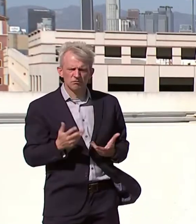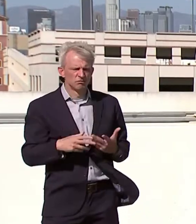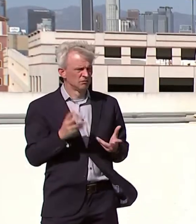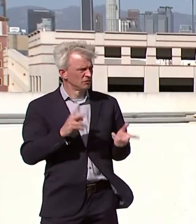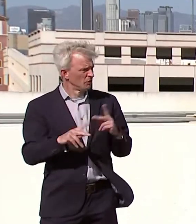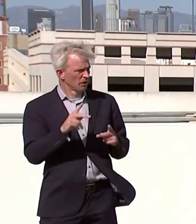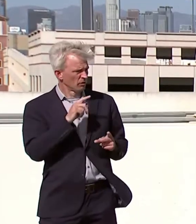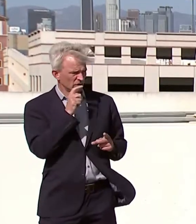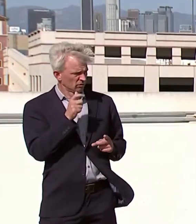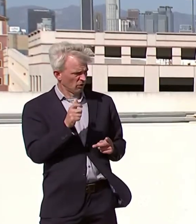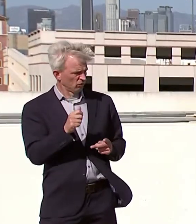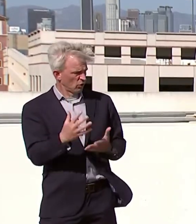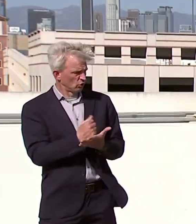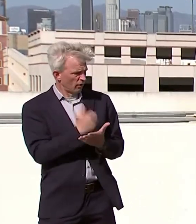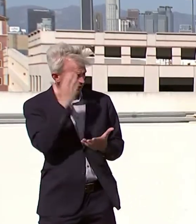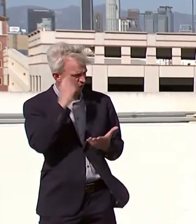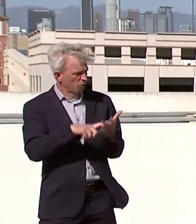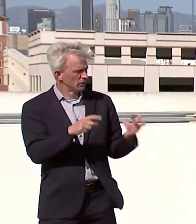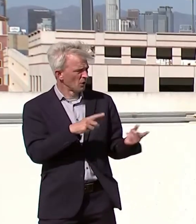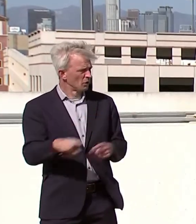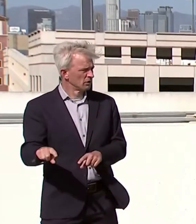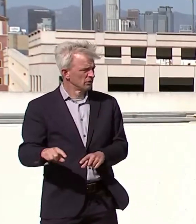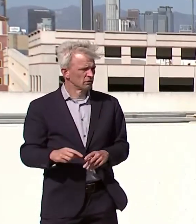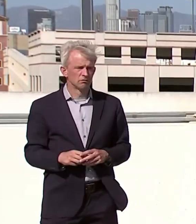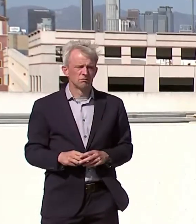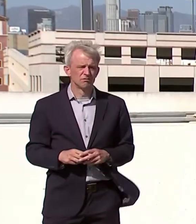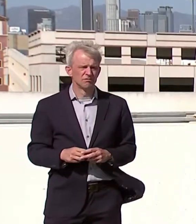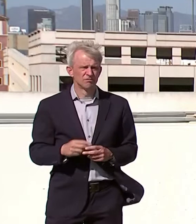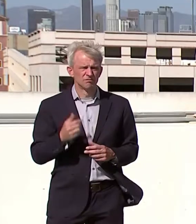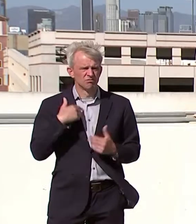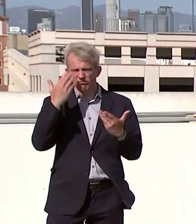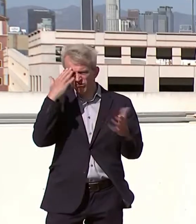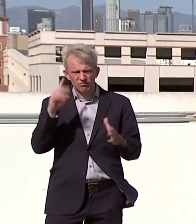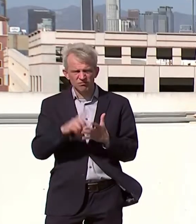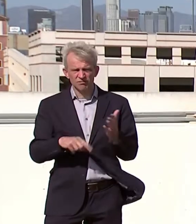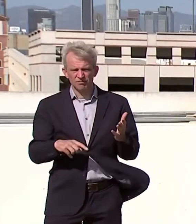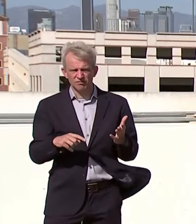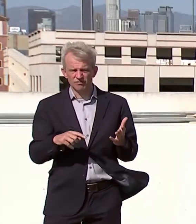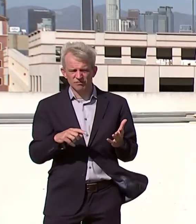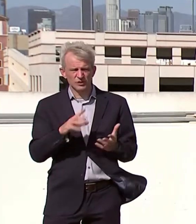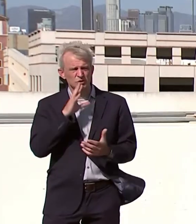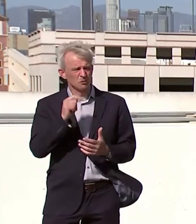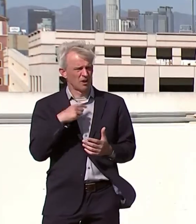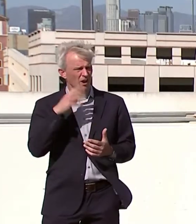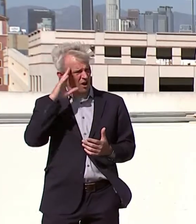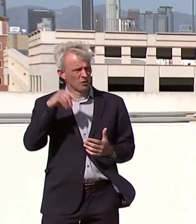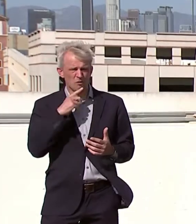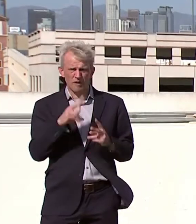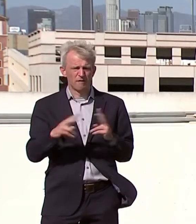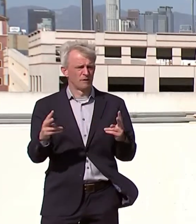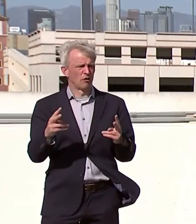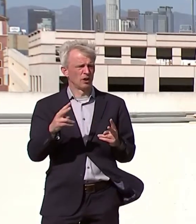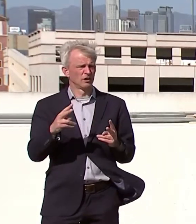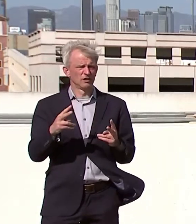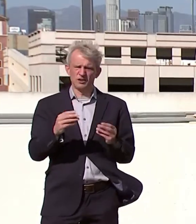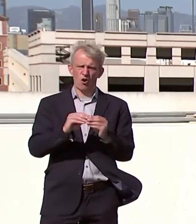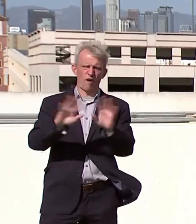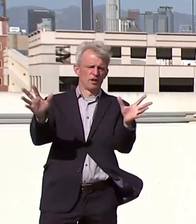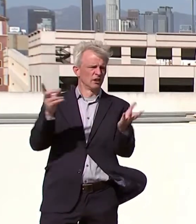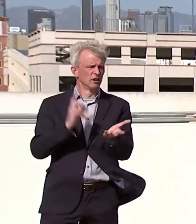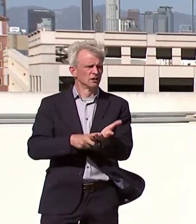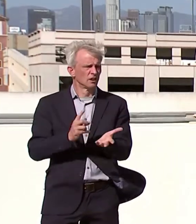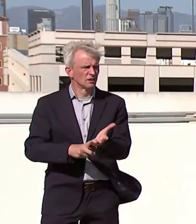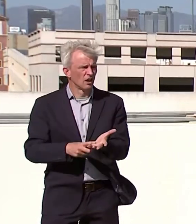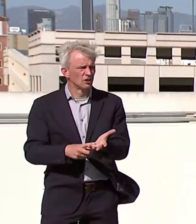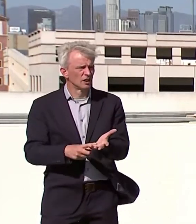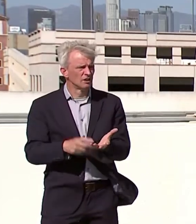right now not deserve to know what's going on? I don't know about that. I know that there's been very public discussions about the water quality. I worked very hard. I passed